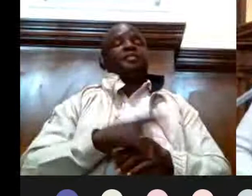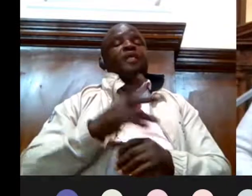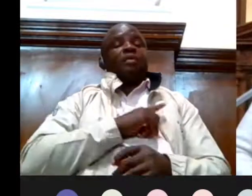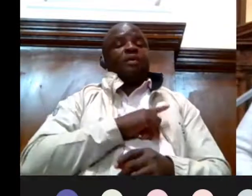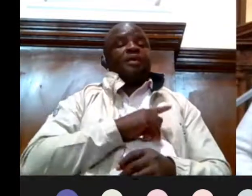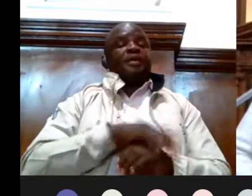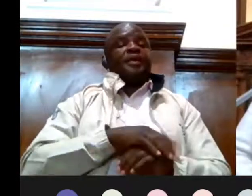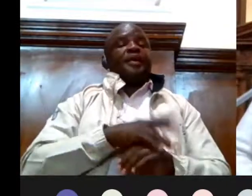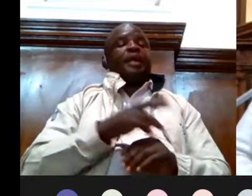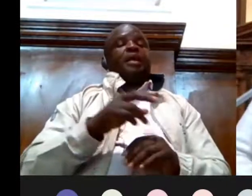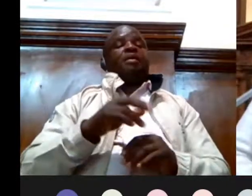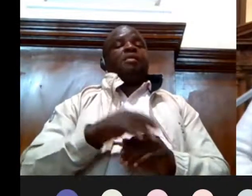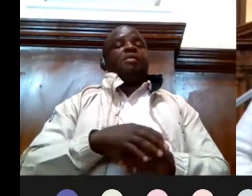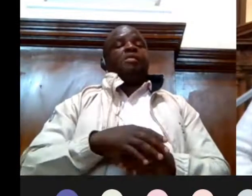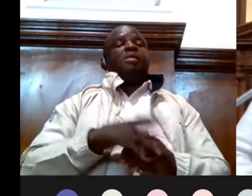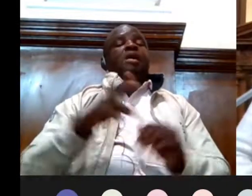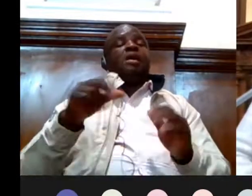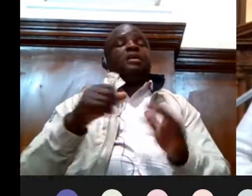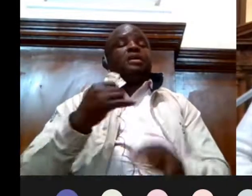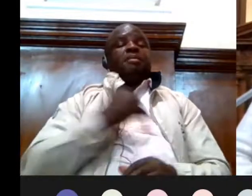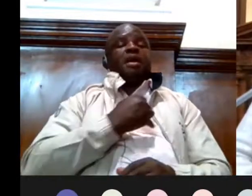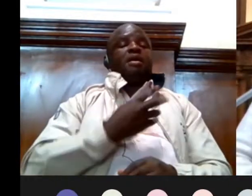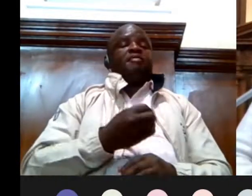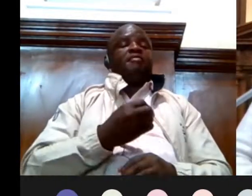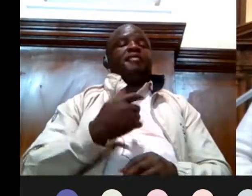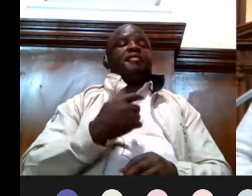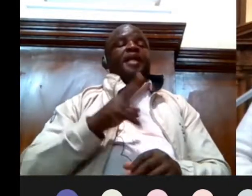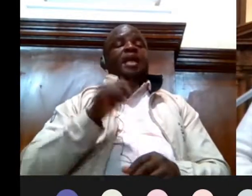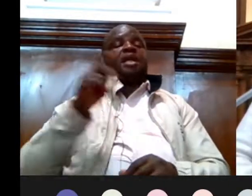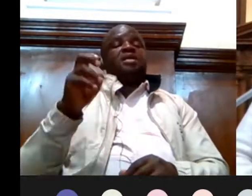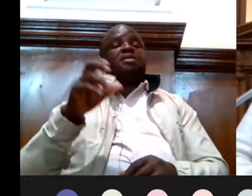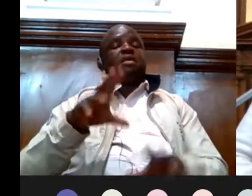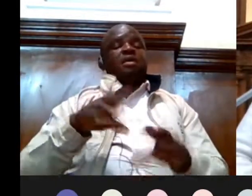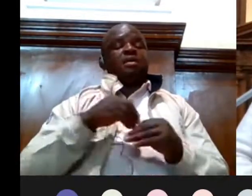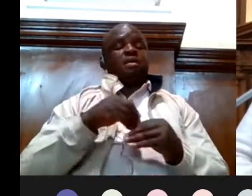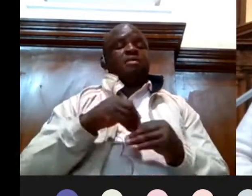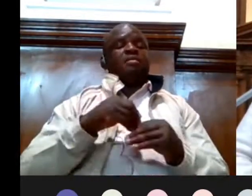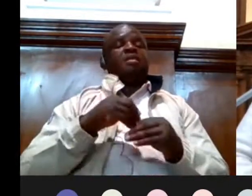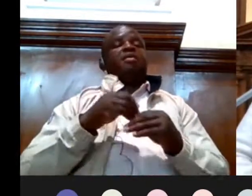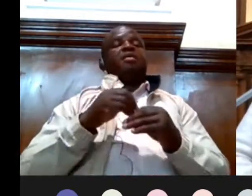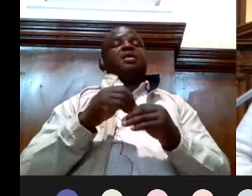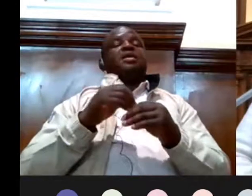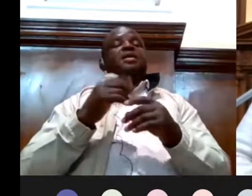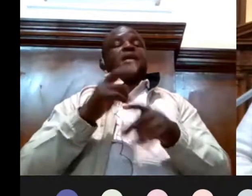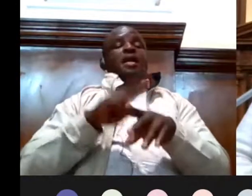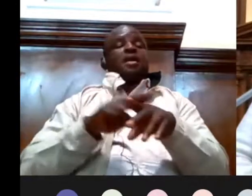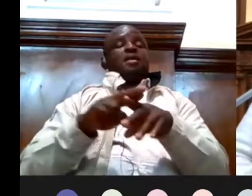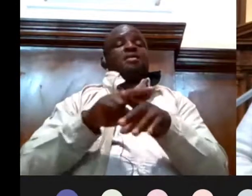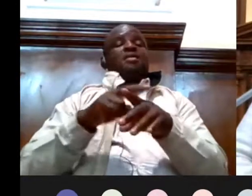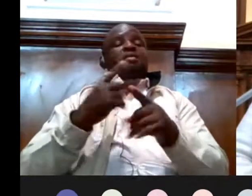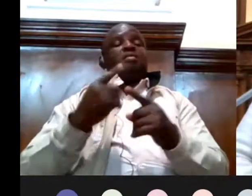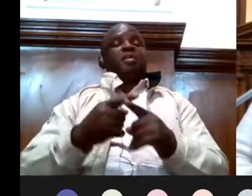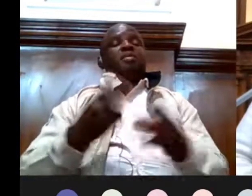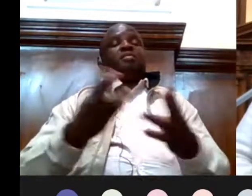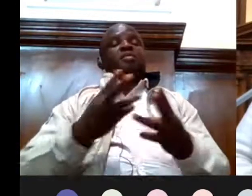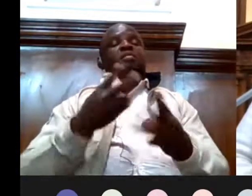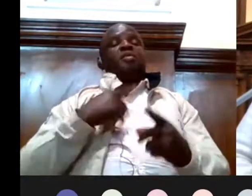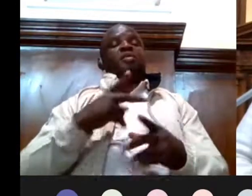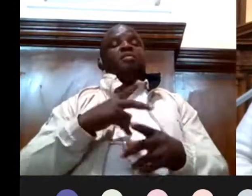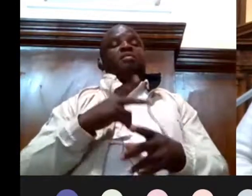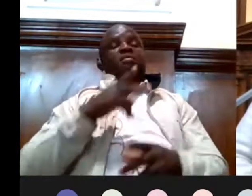This is why this is top pain on me, how the ANC allowed itself to be used by the racist and anti-black